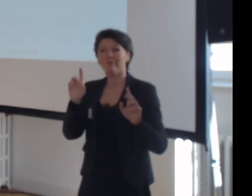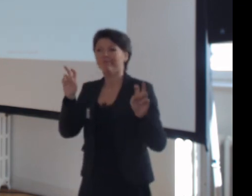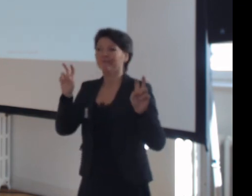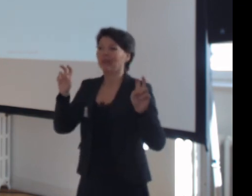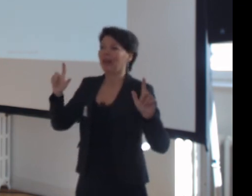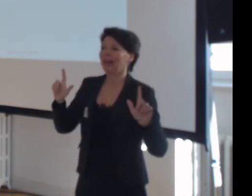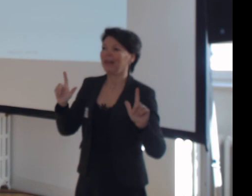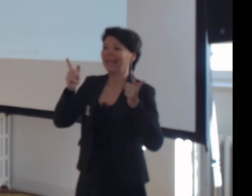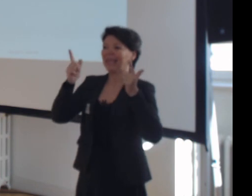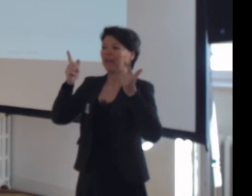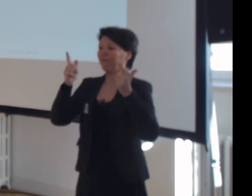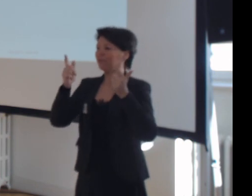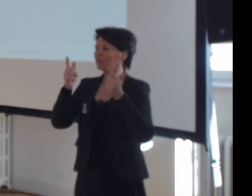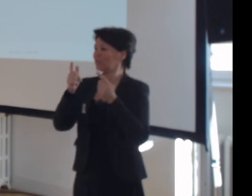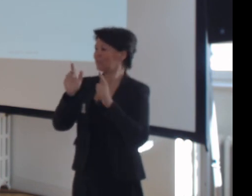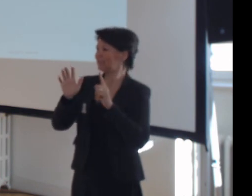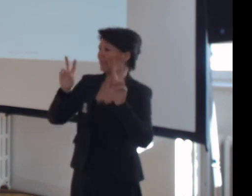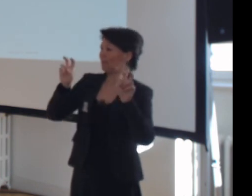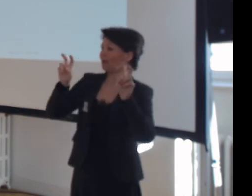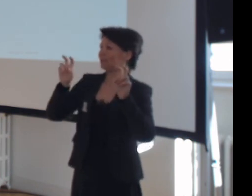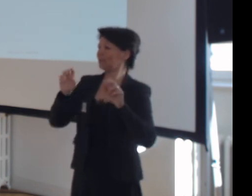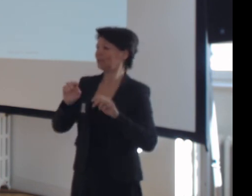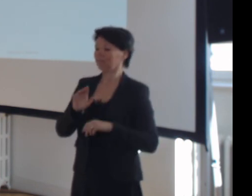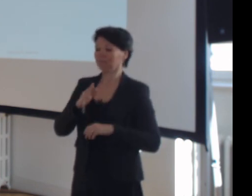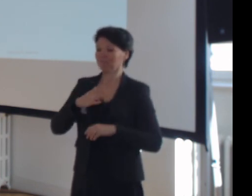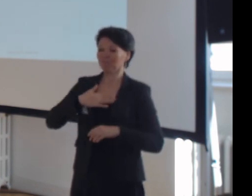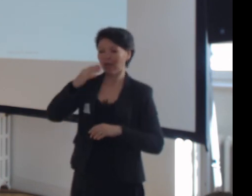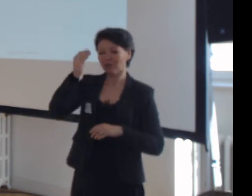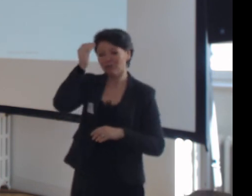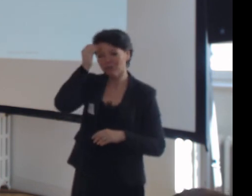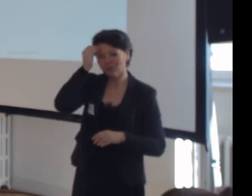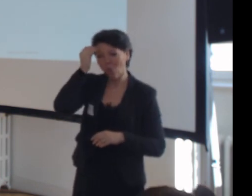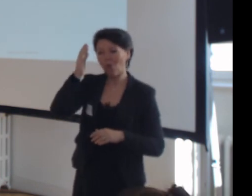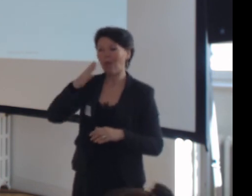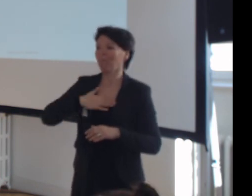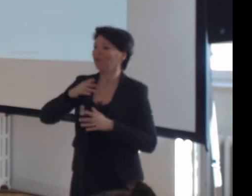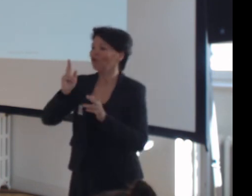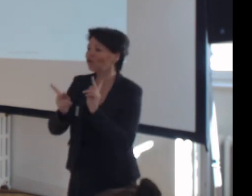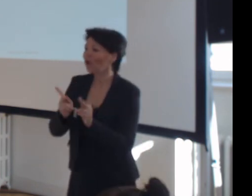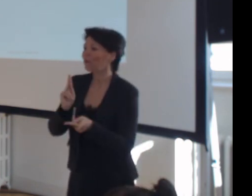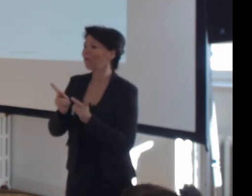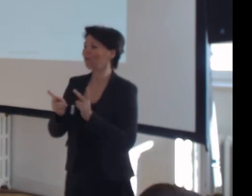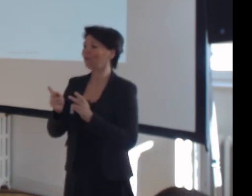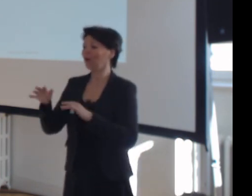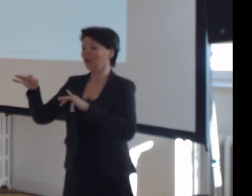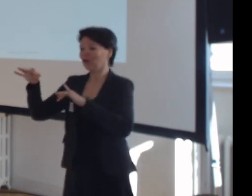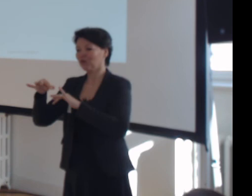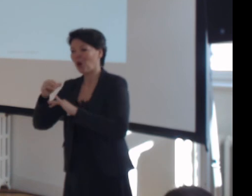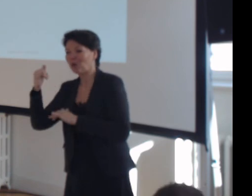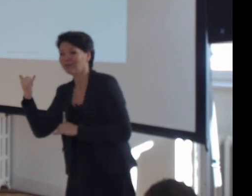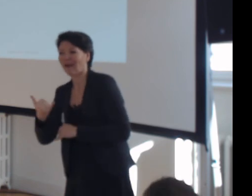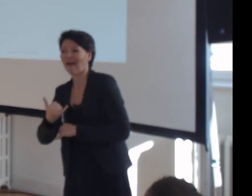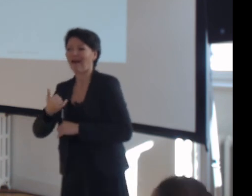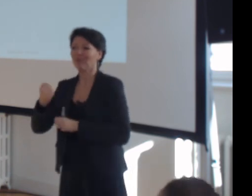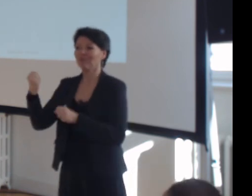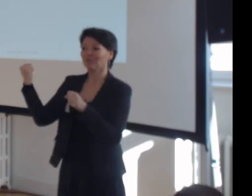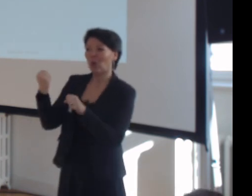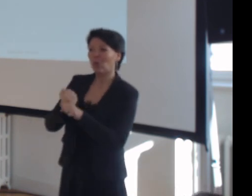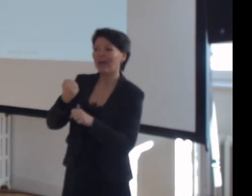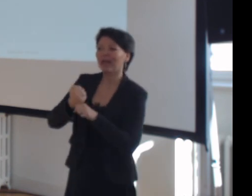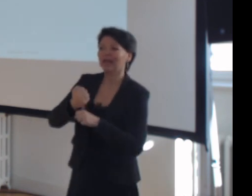Your school days, your village, the town you came from, your wedding day, your job, your hobbies,